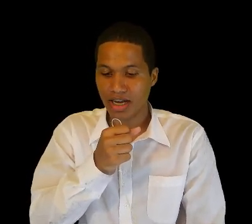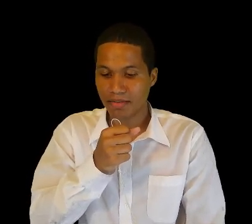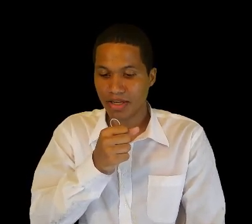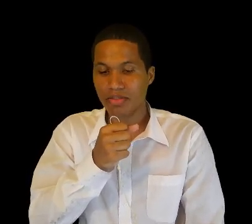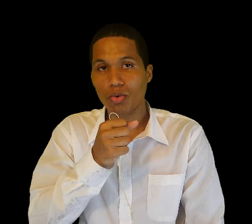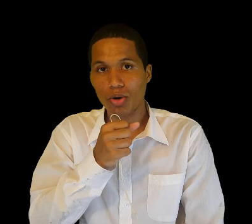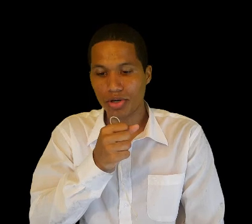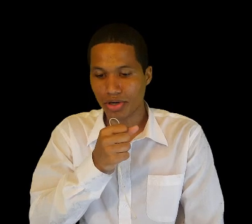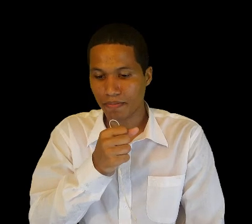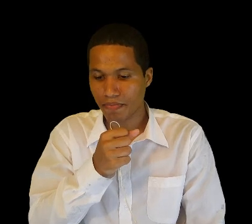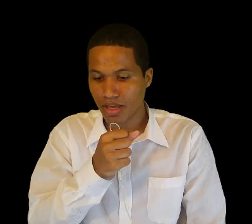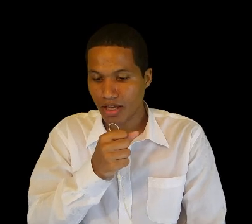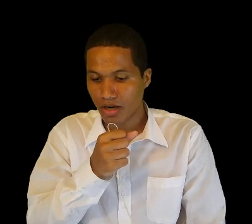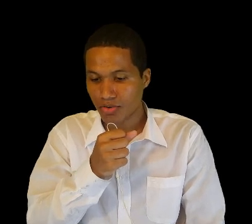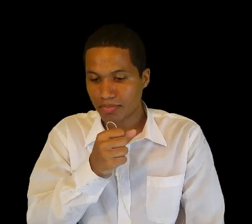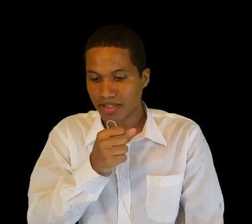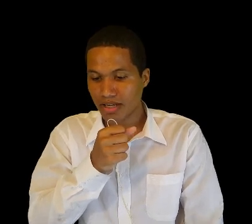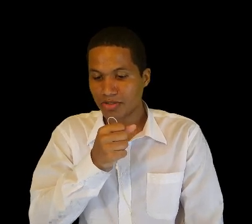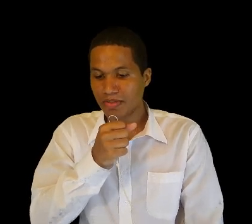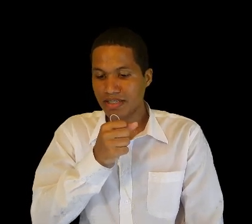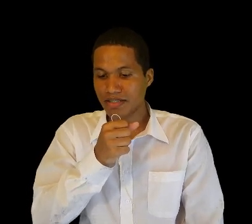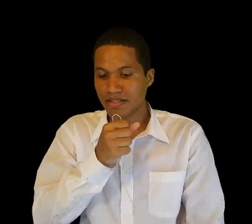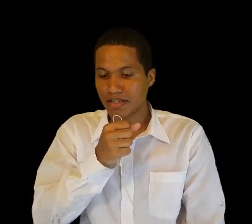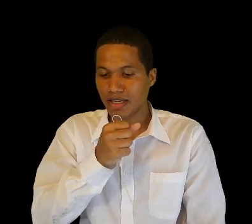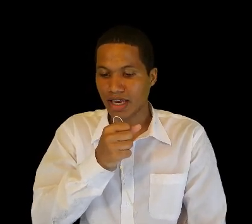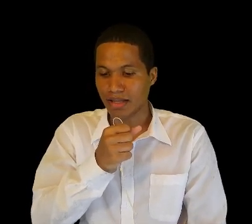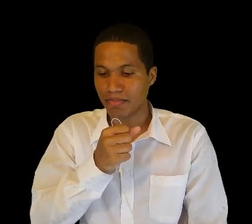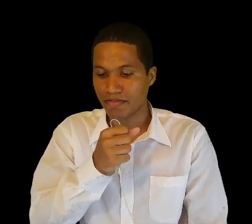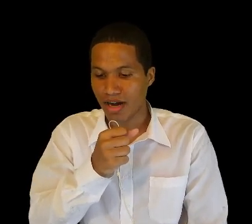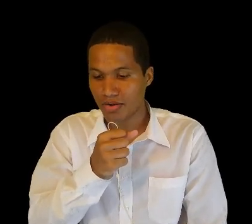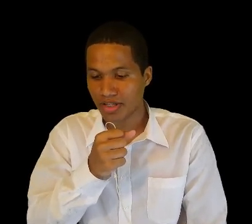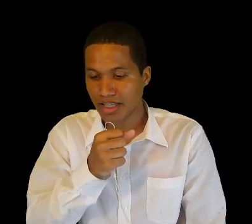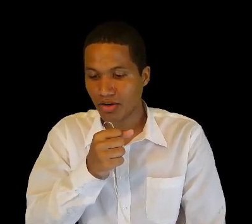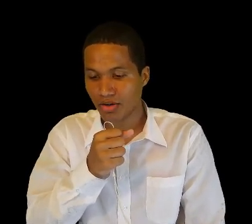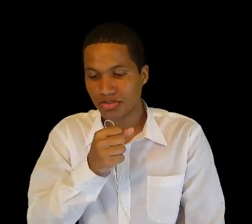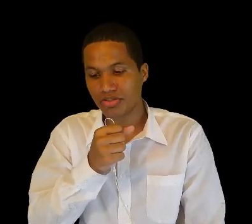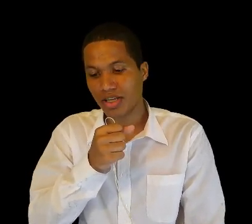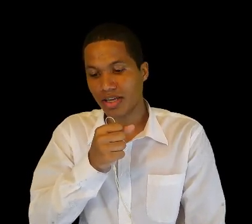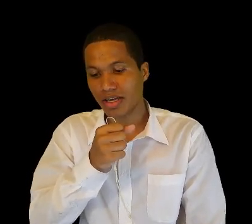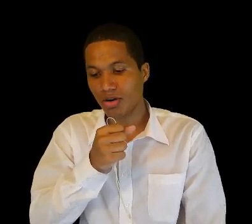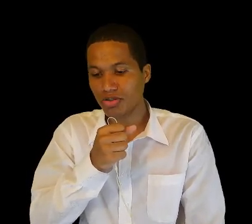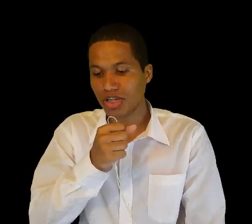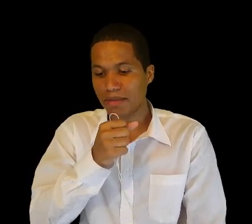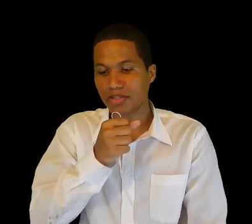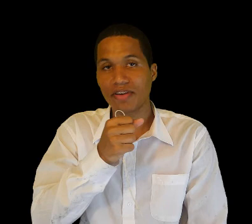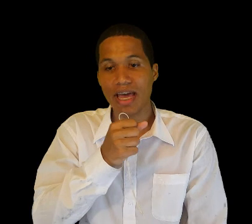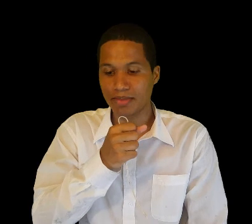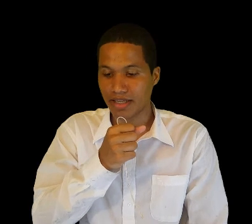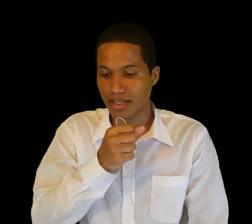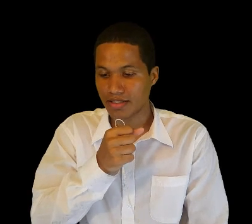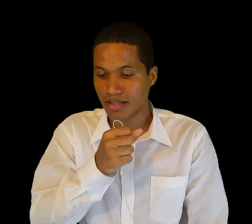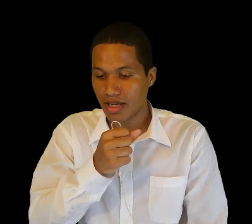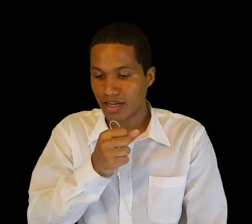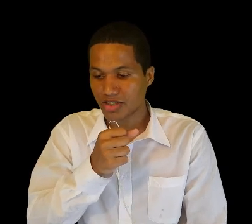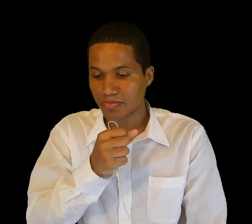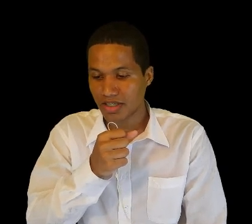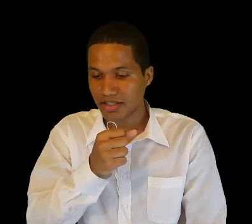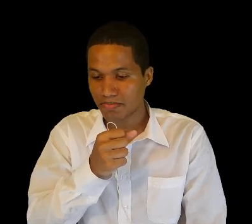of time in the water. Reptile species can be found in all types of